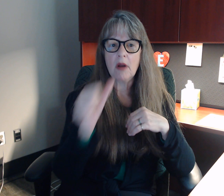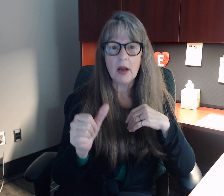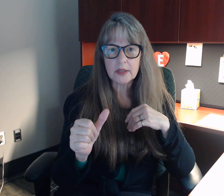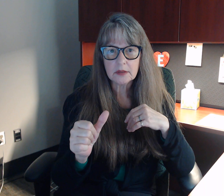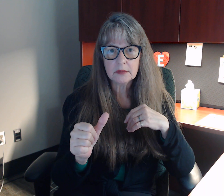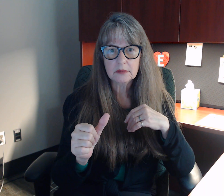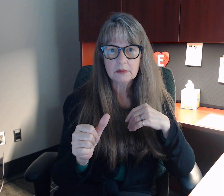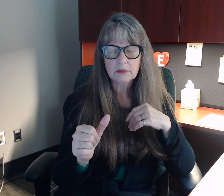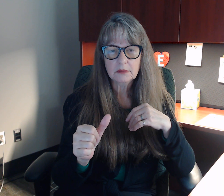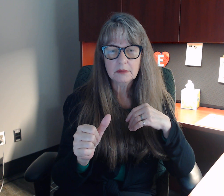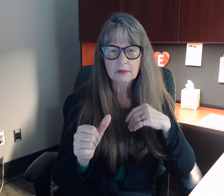not.